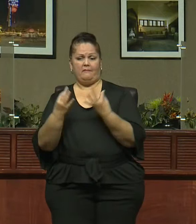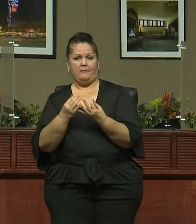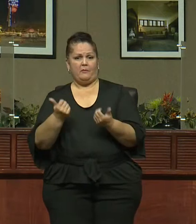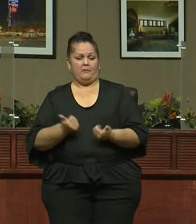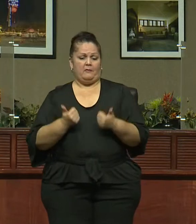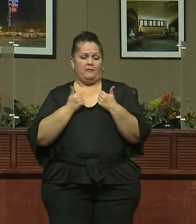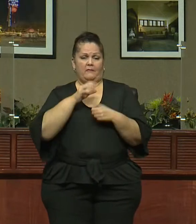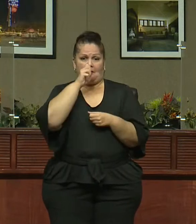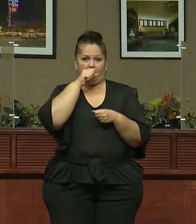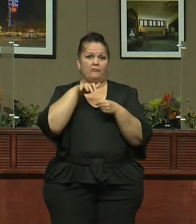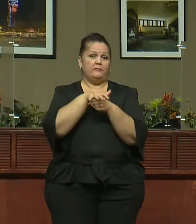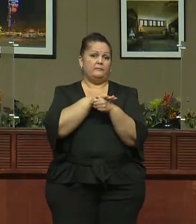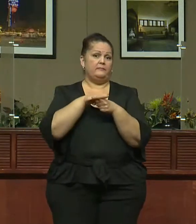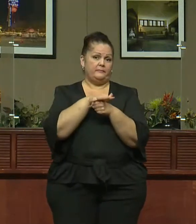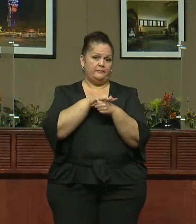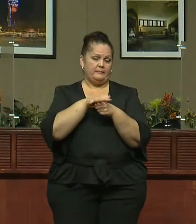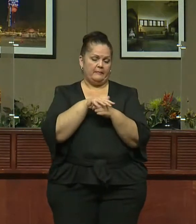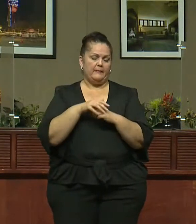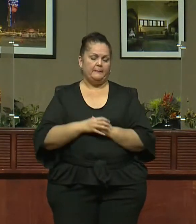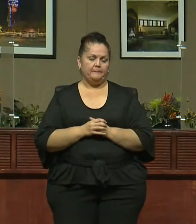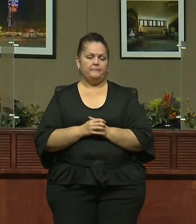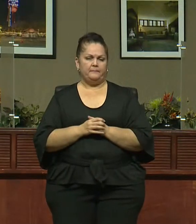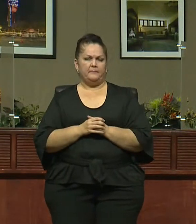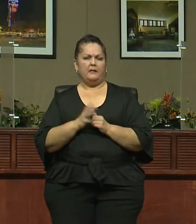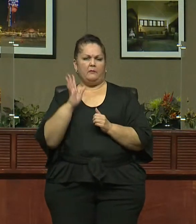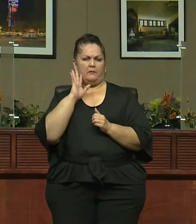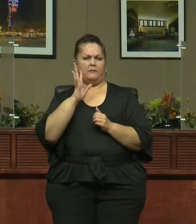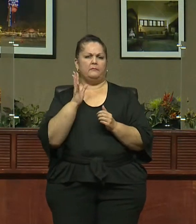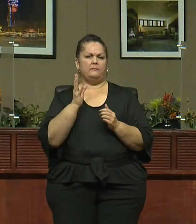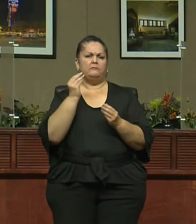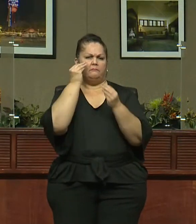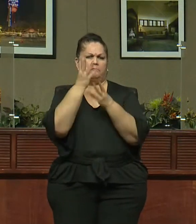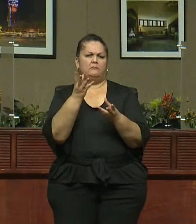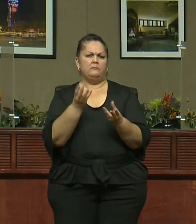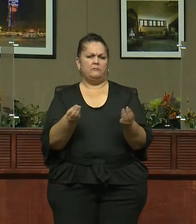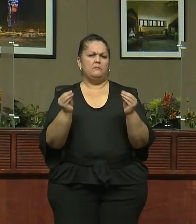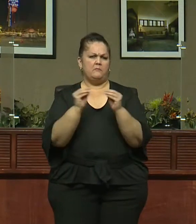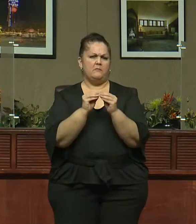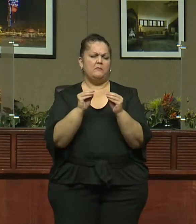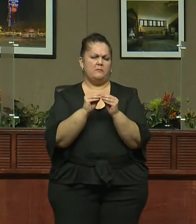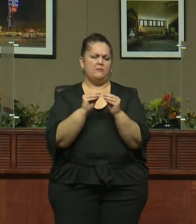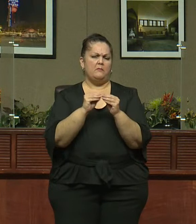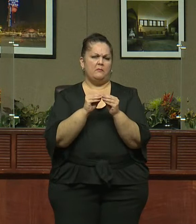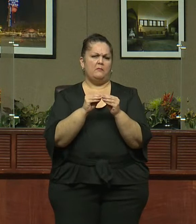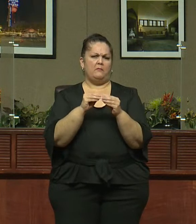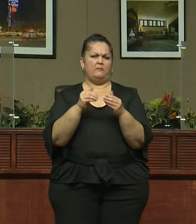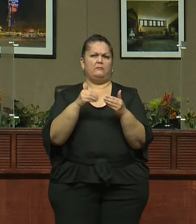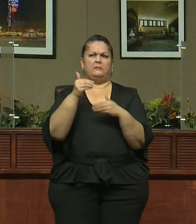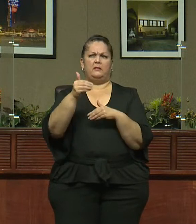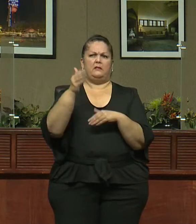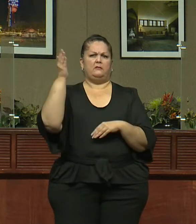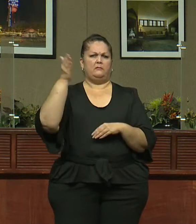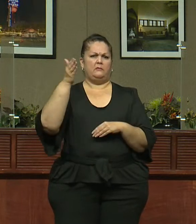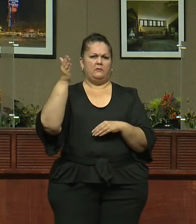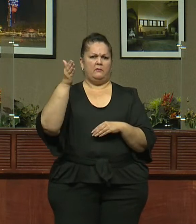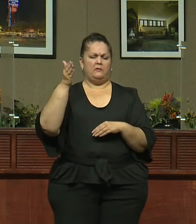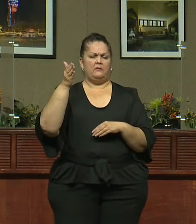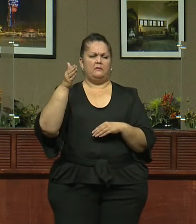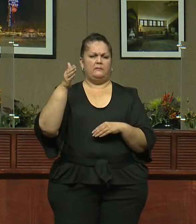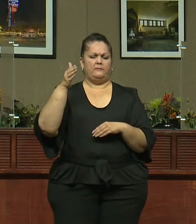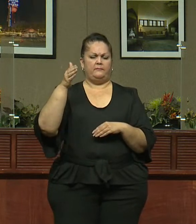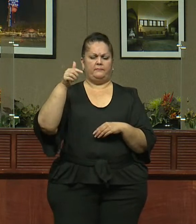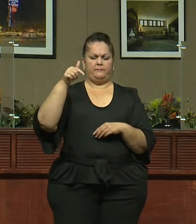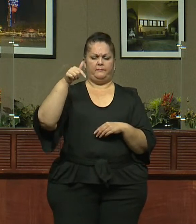Orange County. More details will be provided at the next press